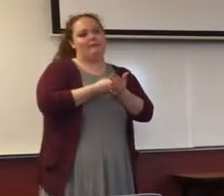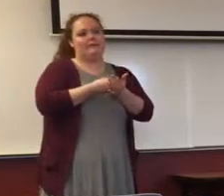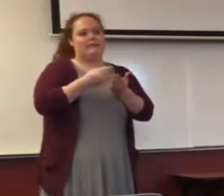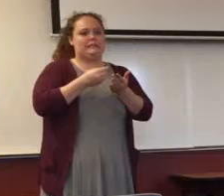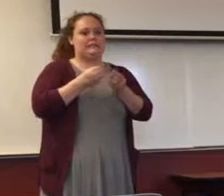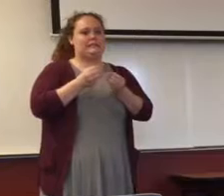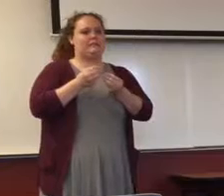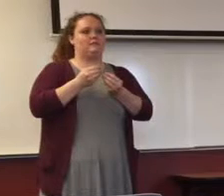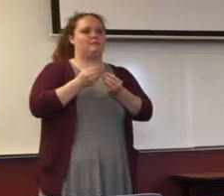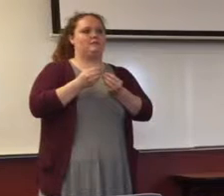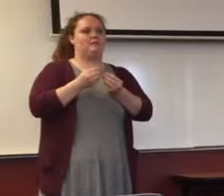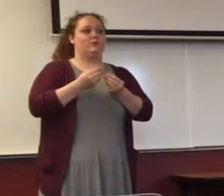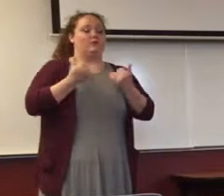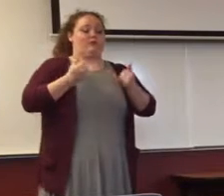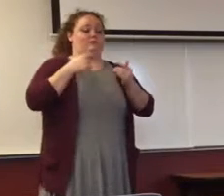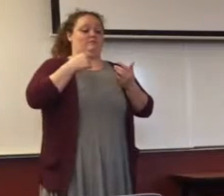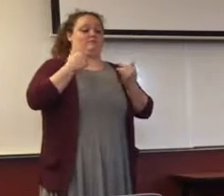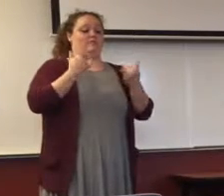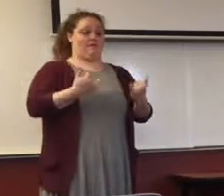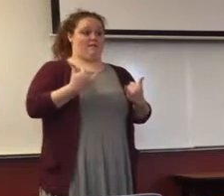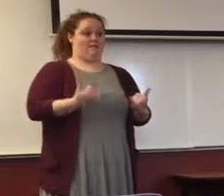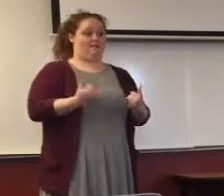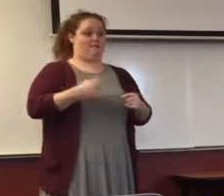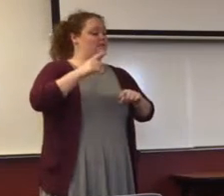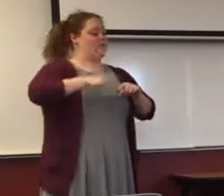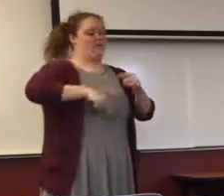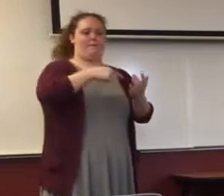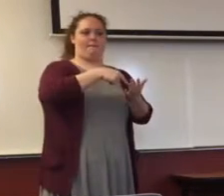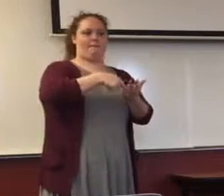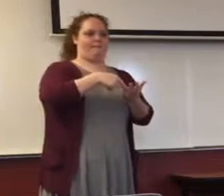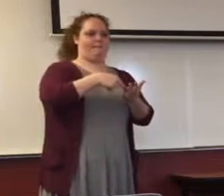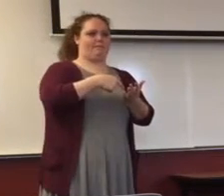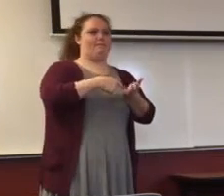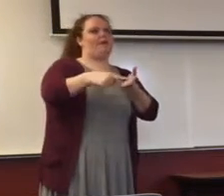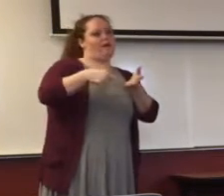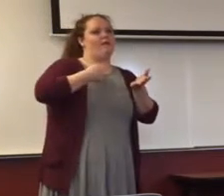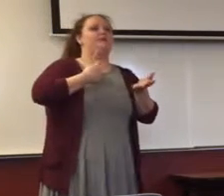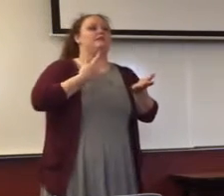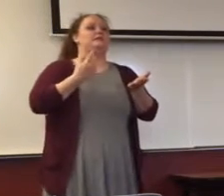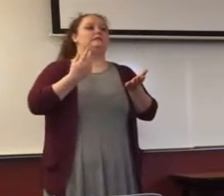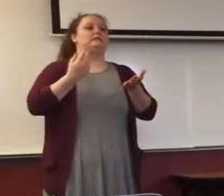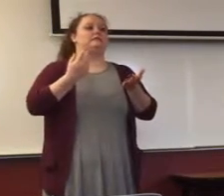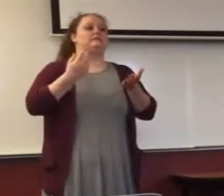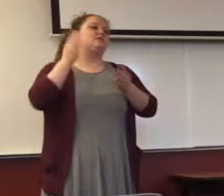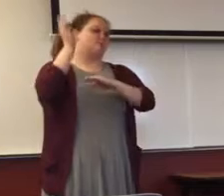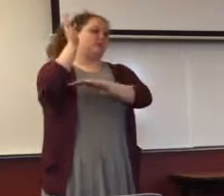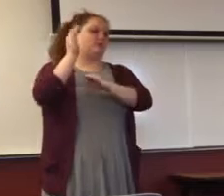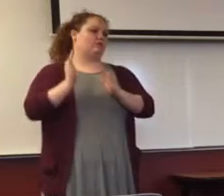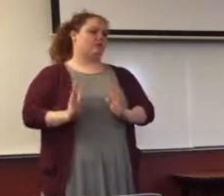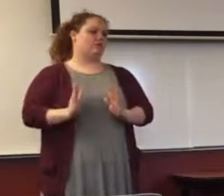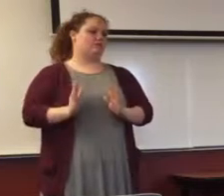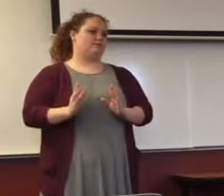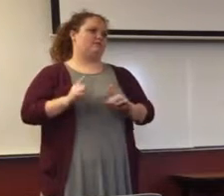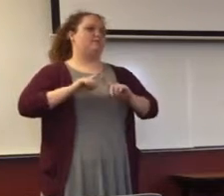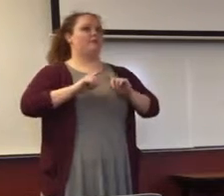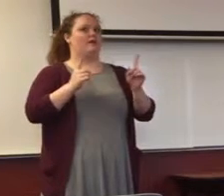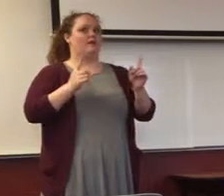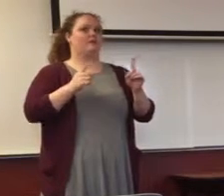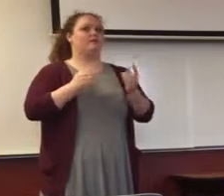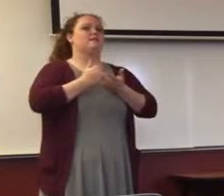to pay guest speakers. So that's why, that's where the profit will go. We don't Right. have to, but this is embedded in the curriculum. Wow.